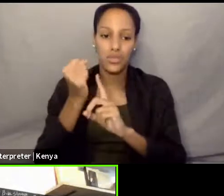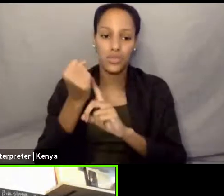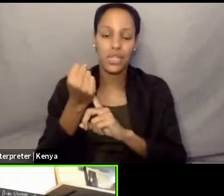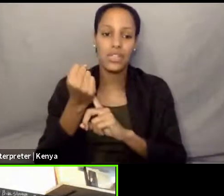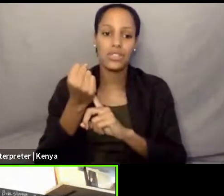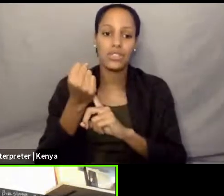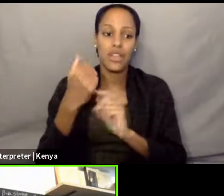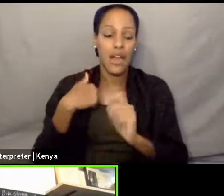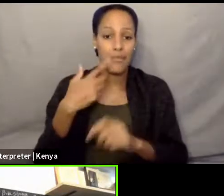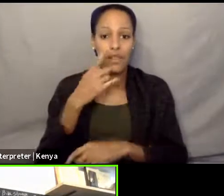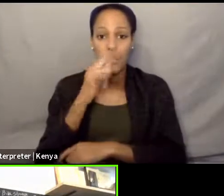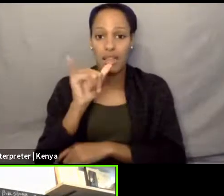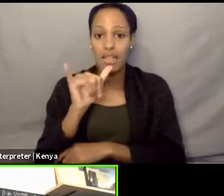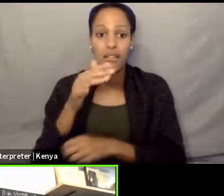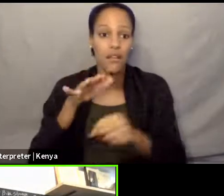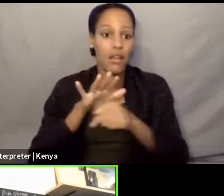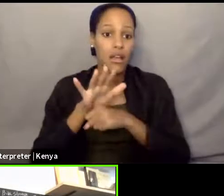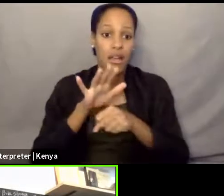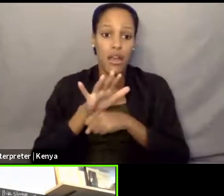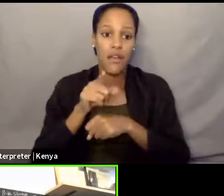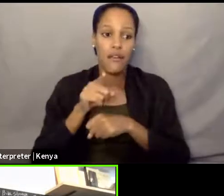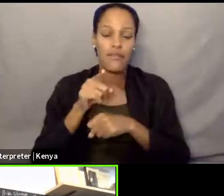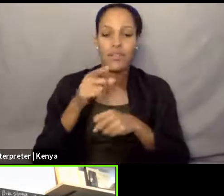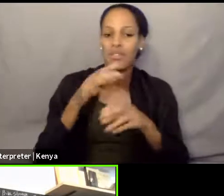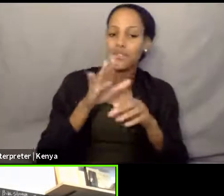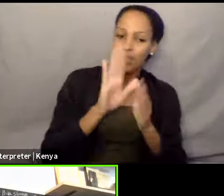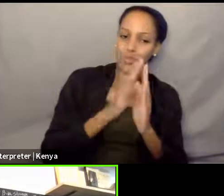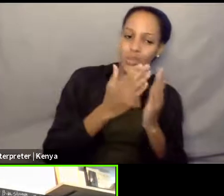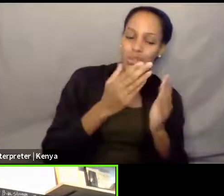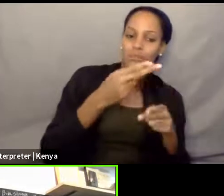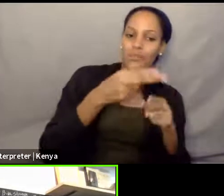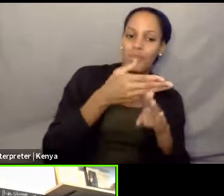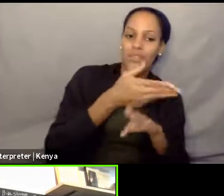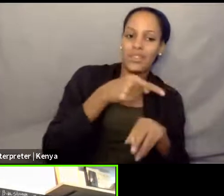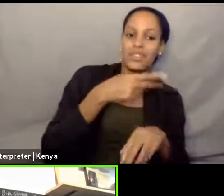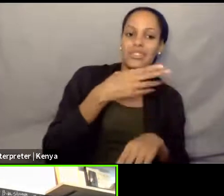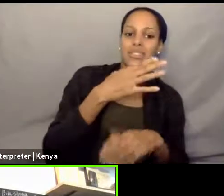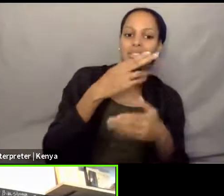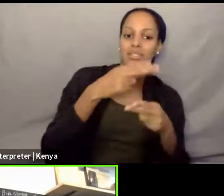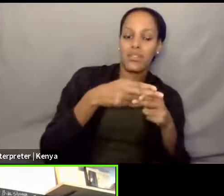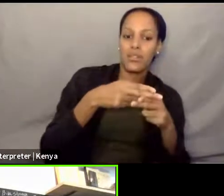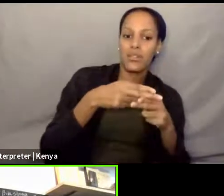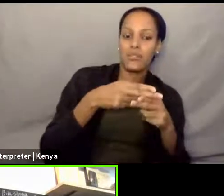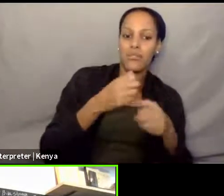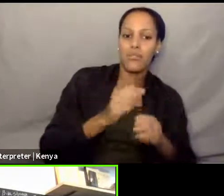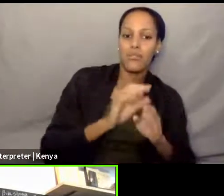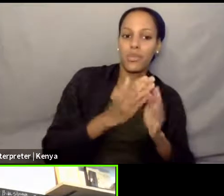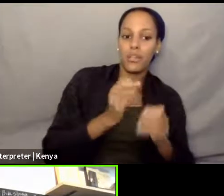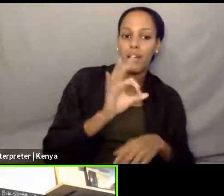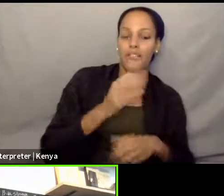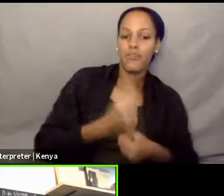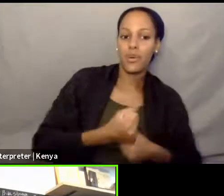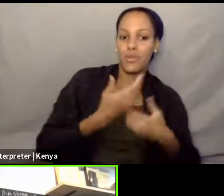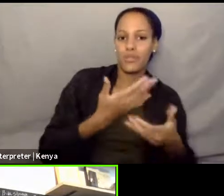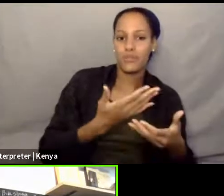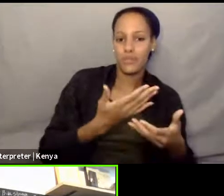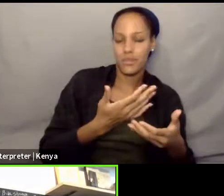to, you know, because the book before this is called Catalog of Unabashed Gratitude, Book of Poems.